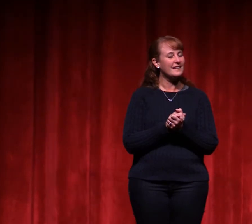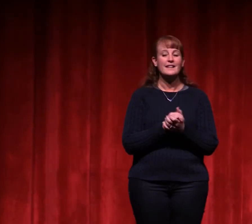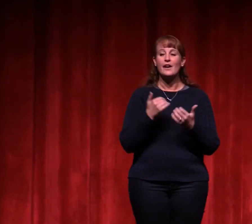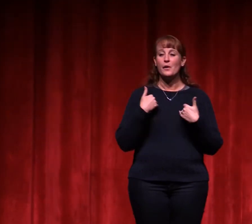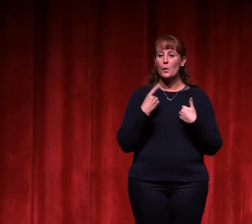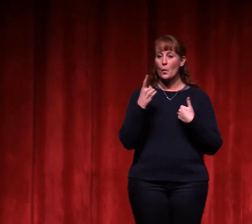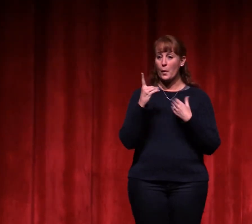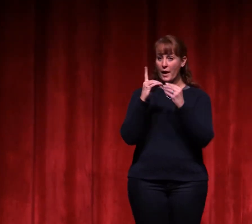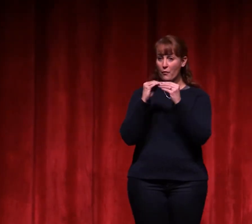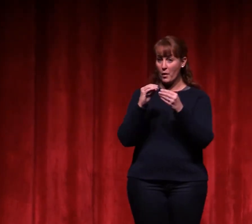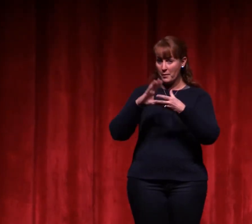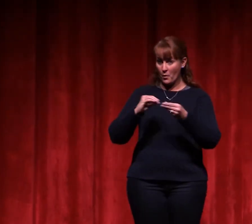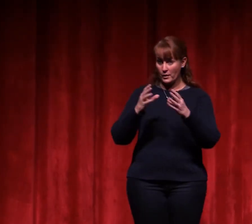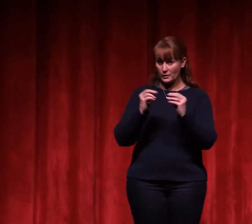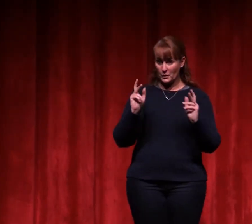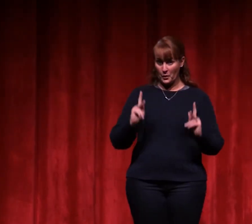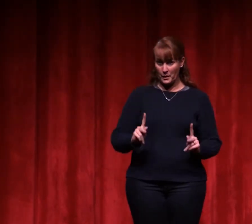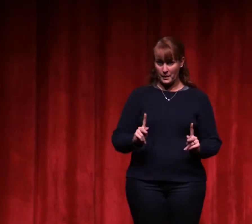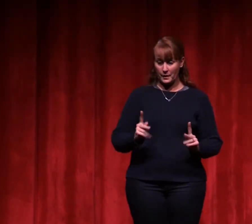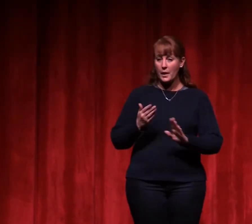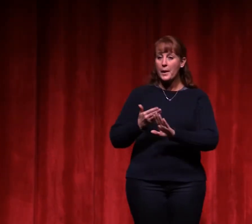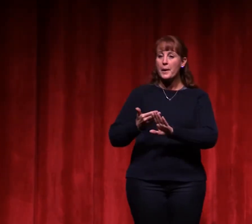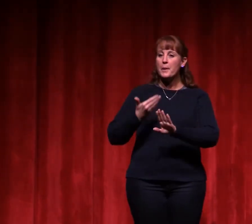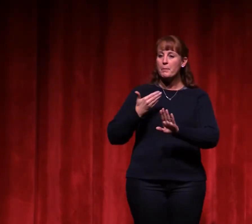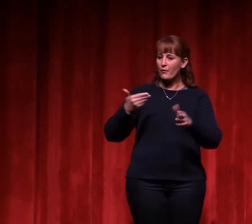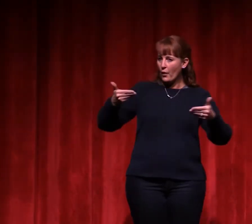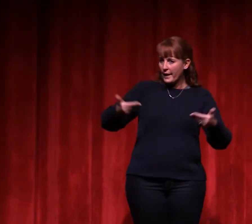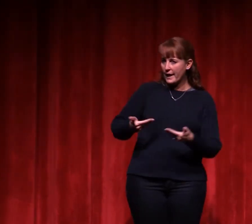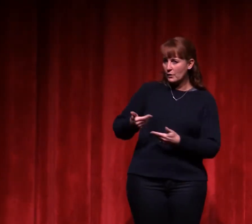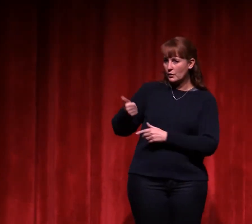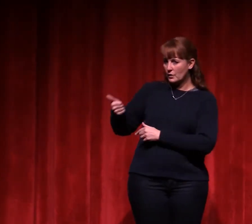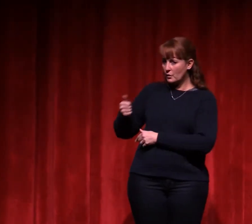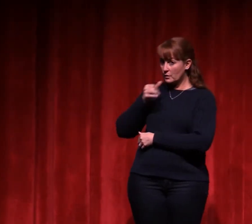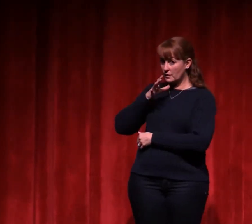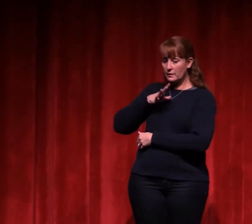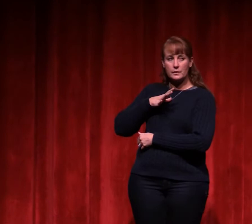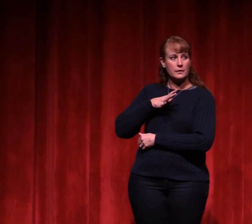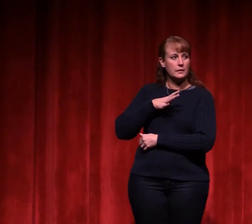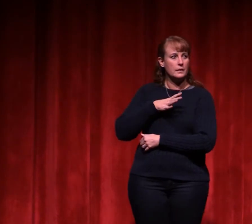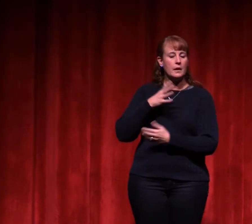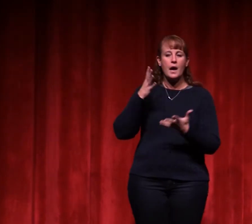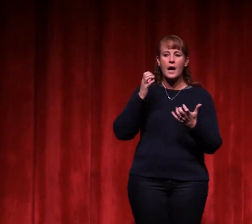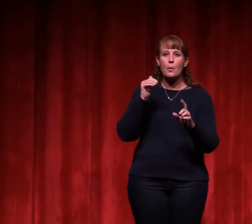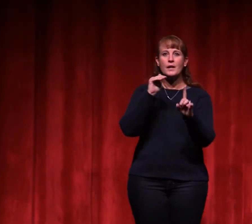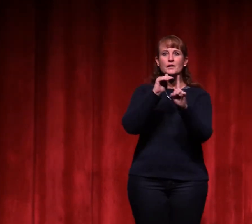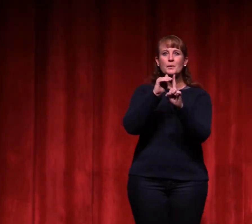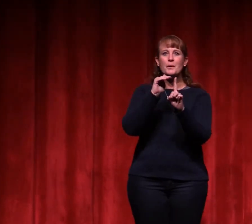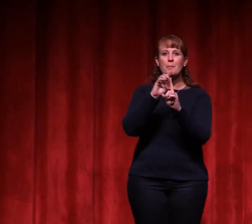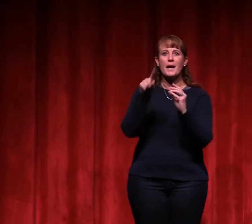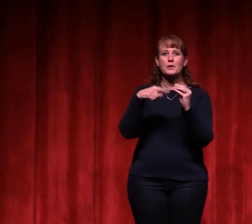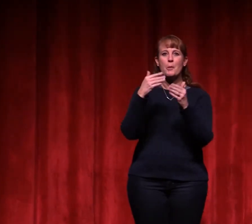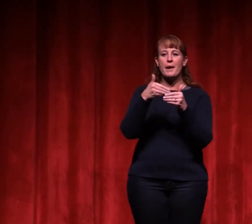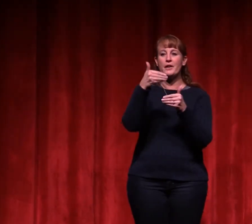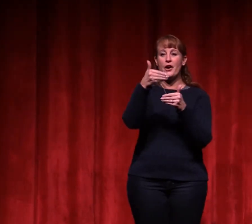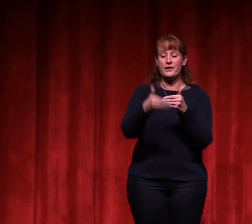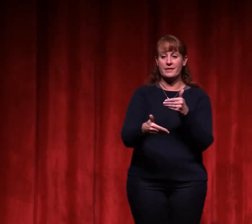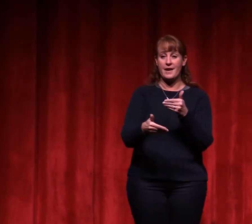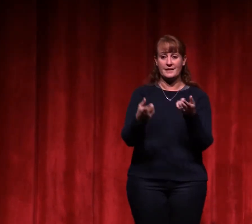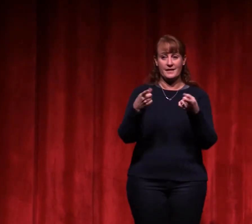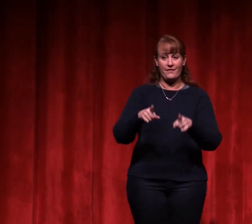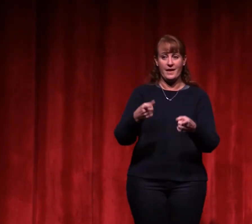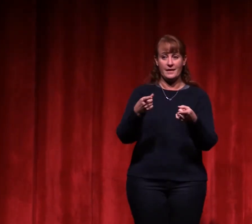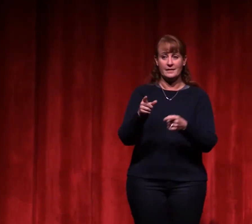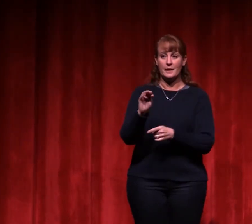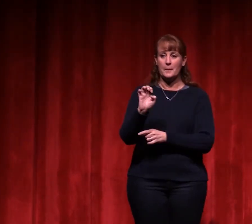We have one more storyteller before I introduce her. Let me remind you about the next Tell Us Something event on